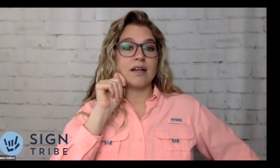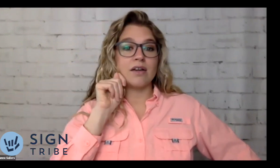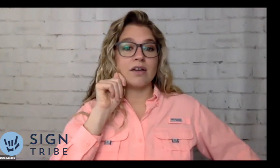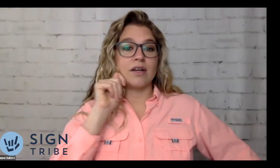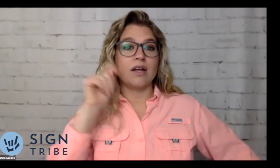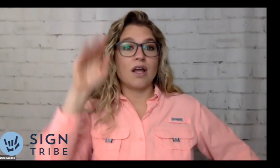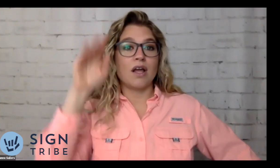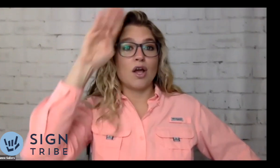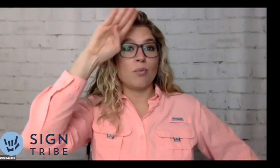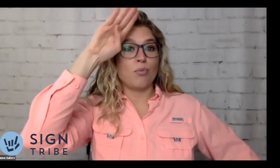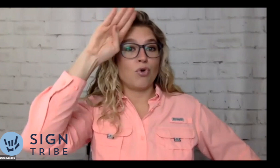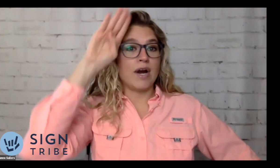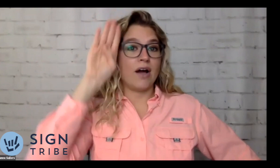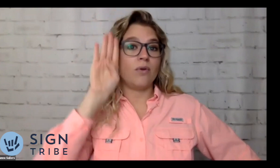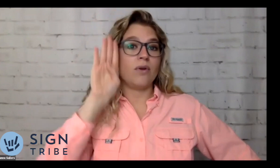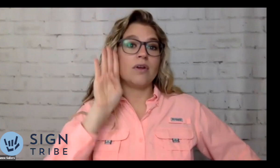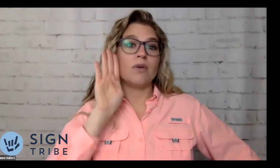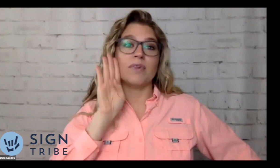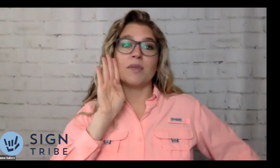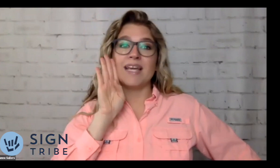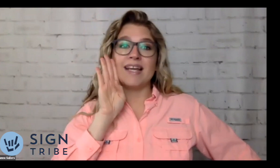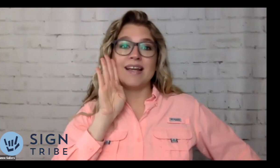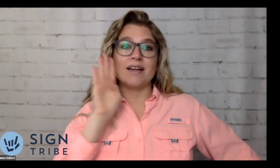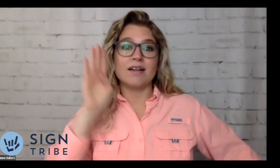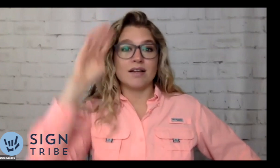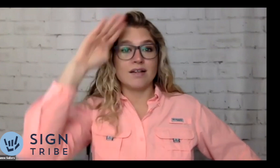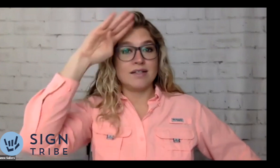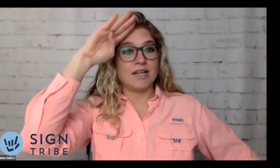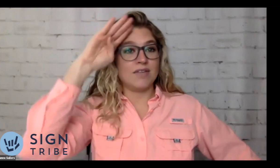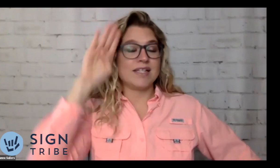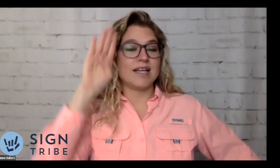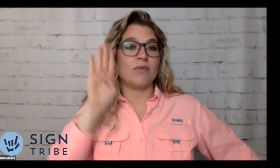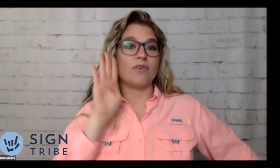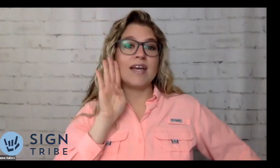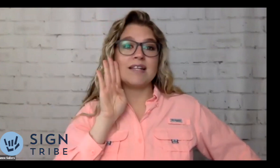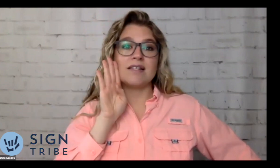Good. Brown with a B down the side of your face.